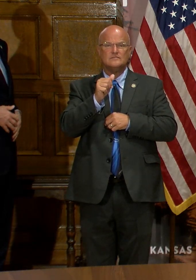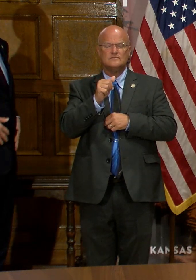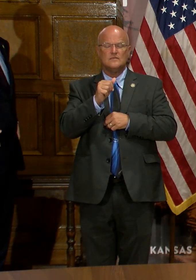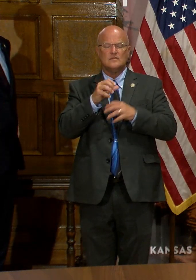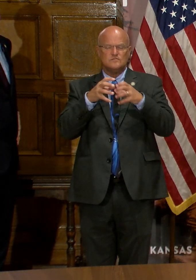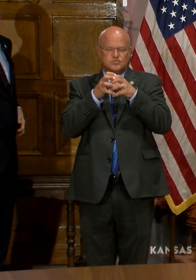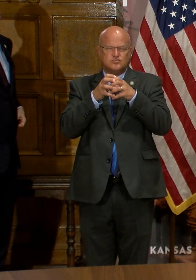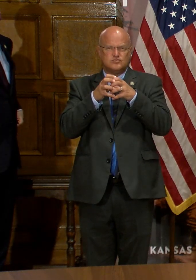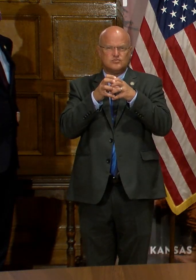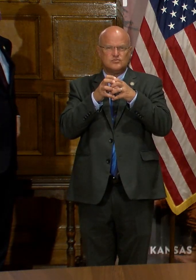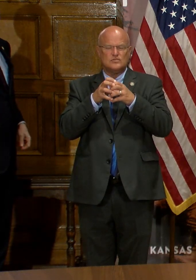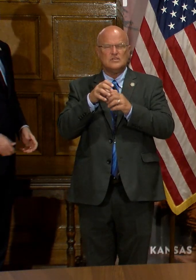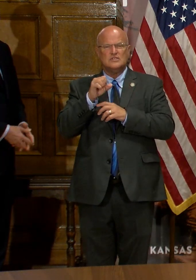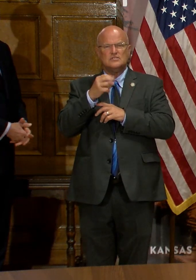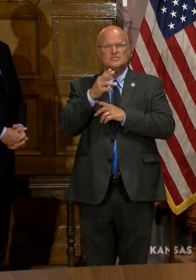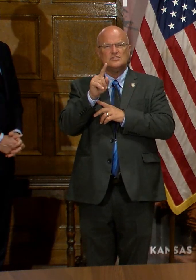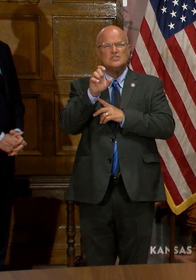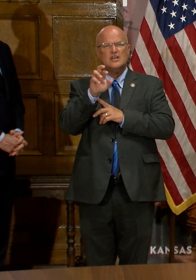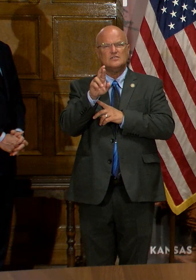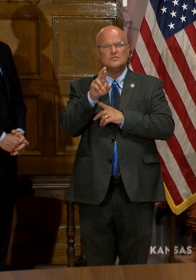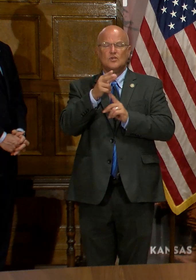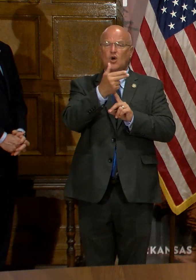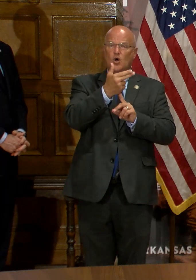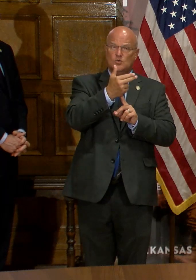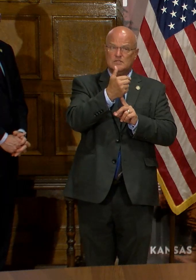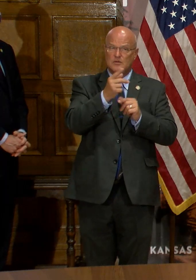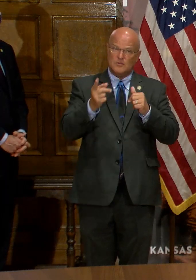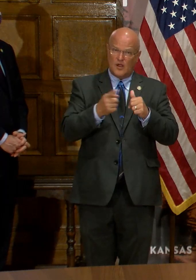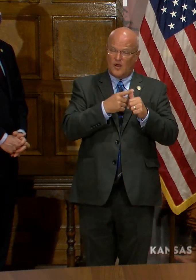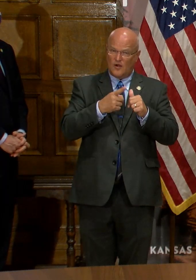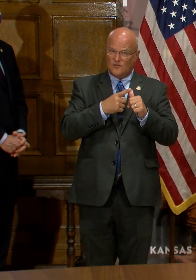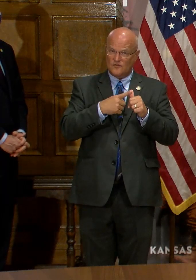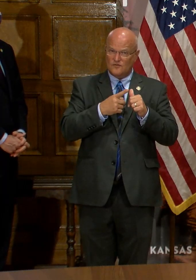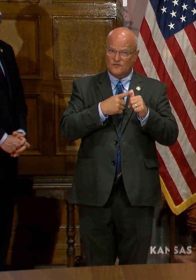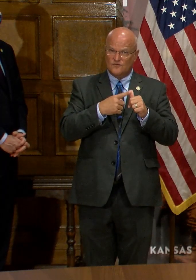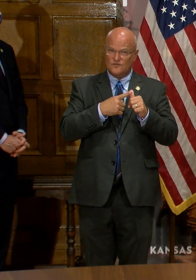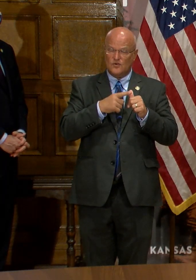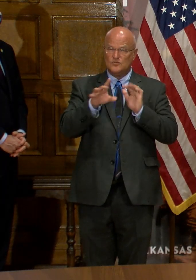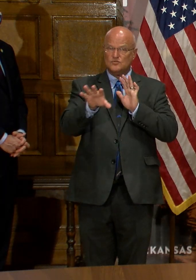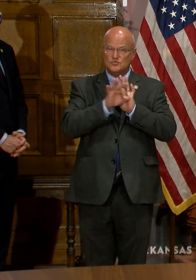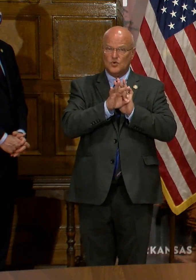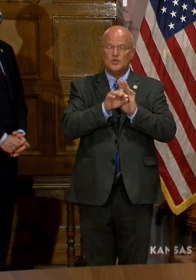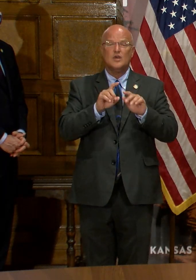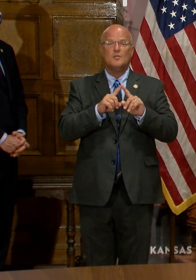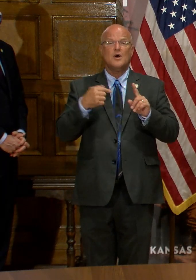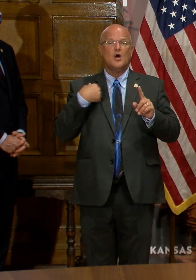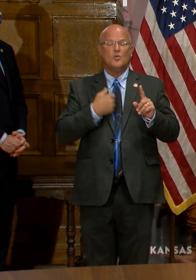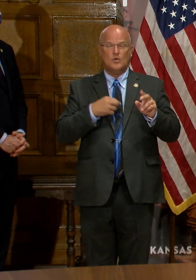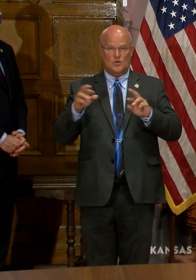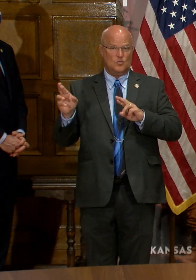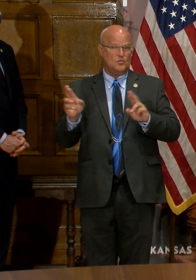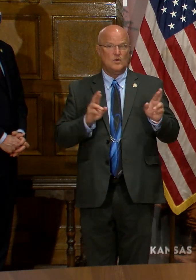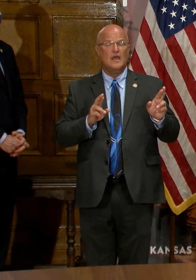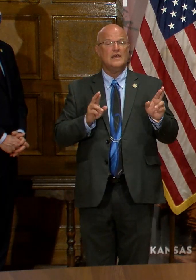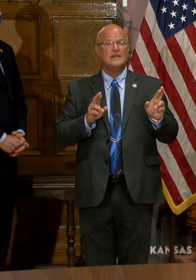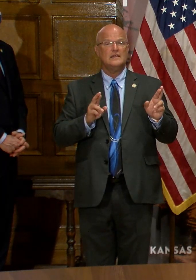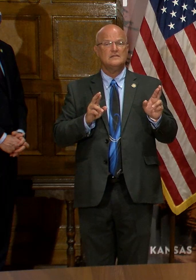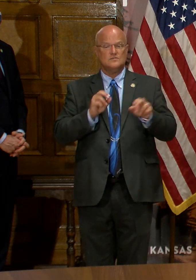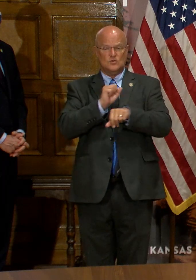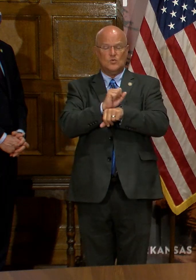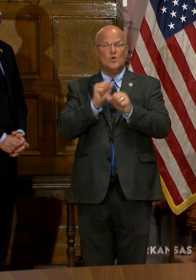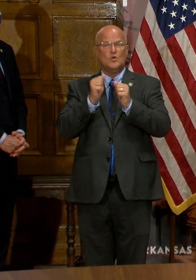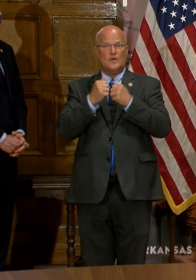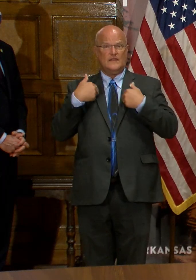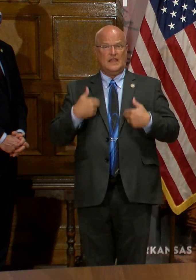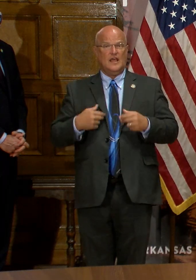shelters. So using the hotels, using things like that would be our first choice. But we are ready to work with